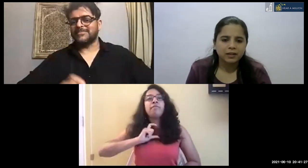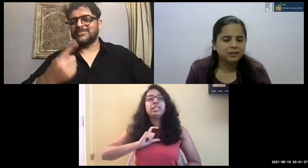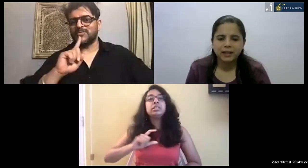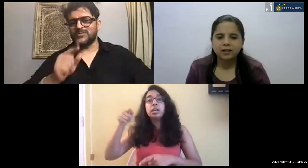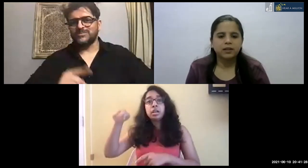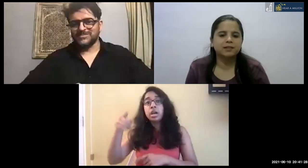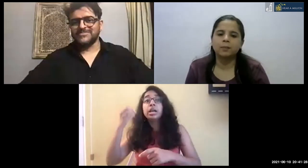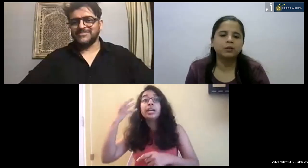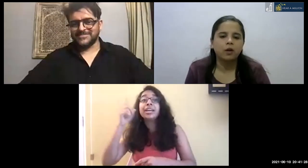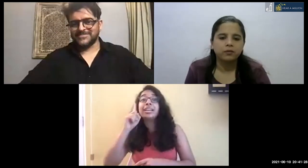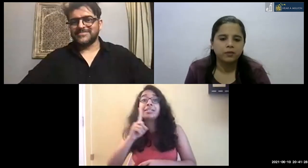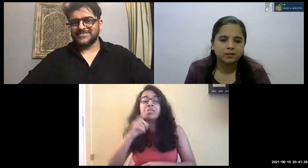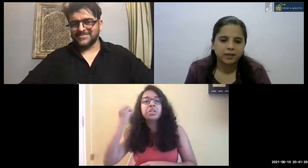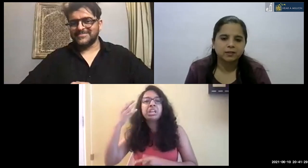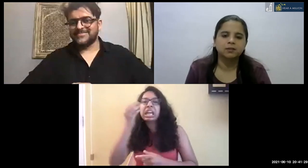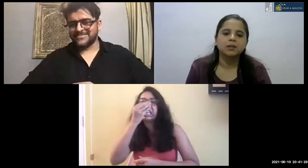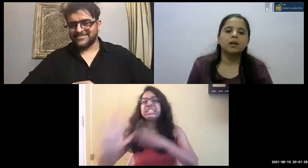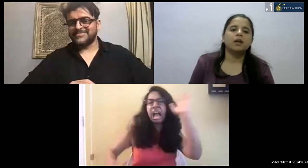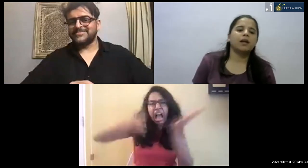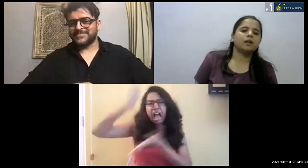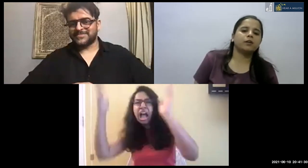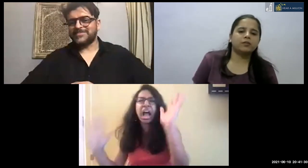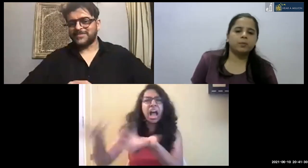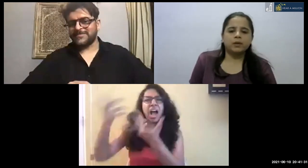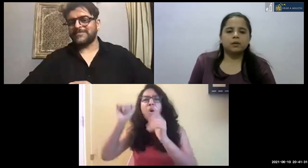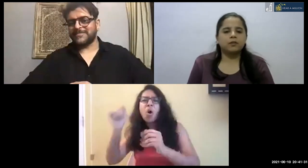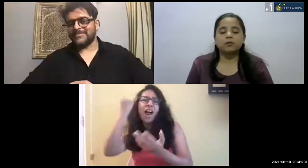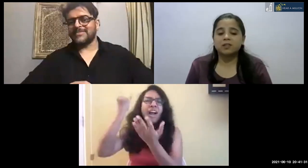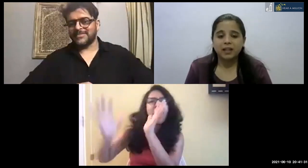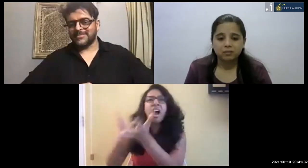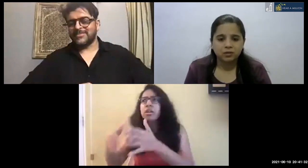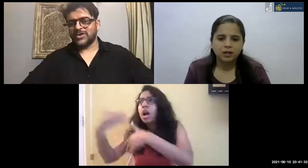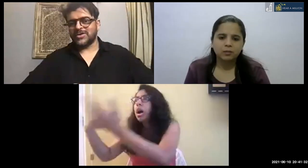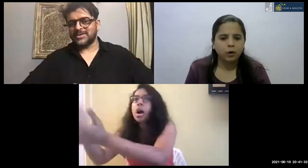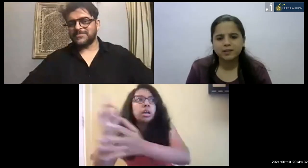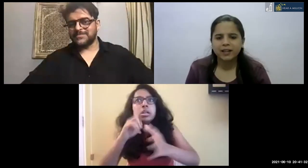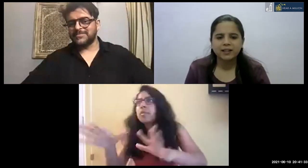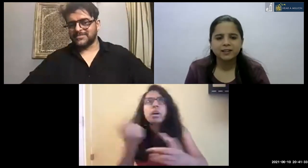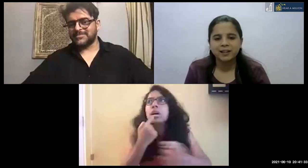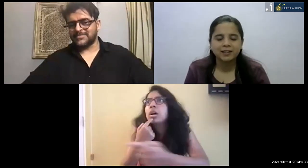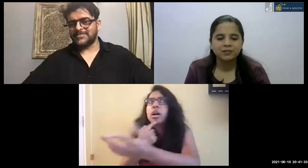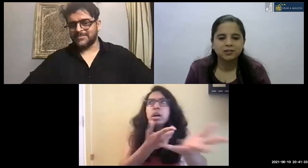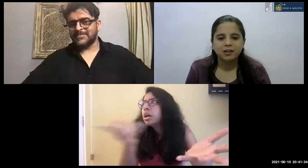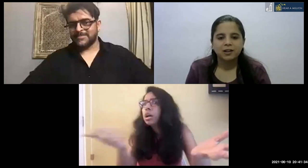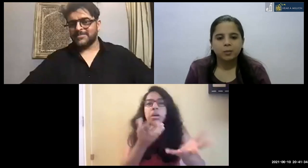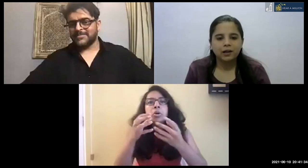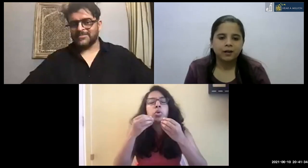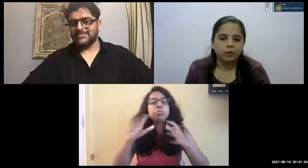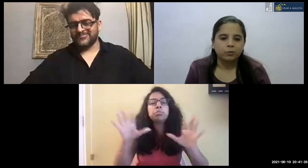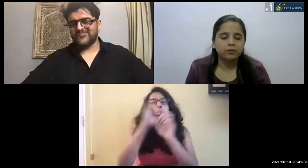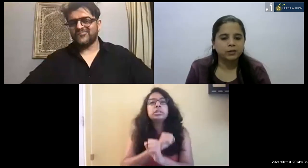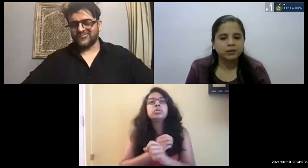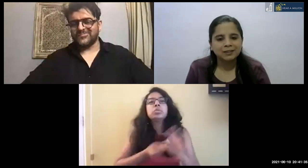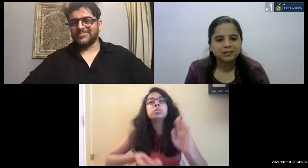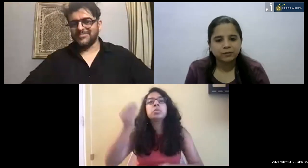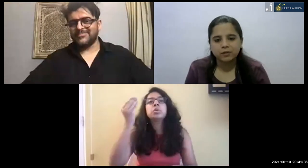fun. It's about the confidence, right? So hearing or deaf people, if you say boys can easily just mingle around,